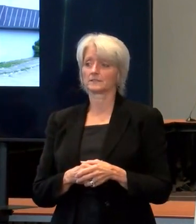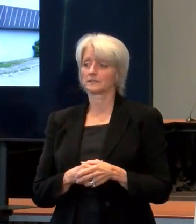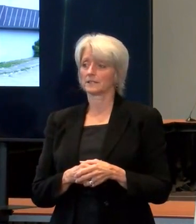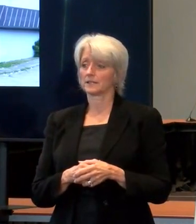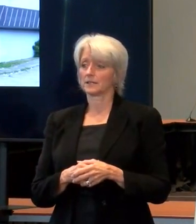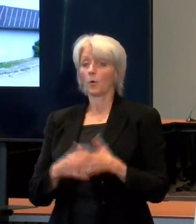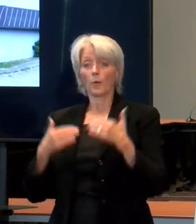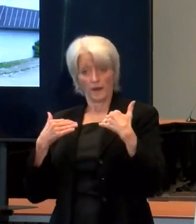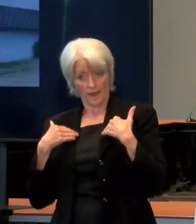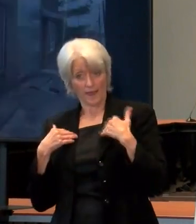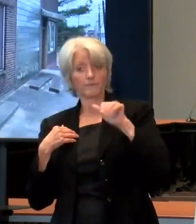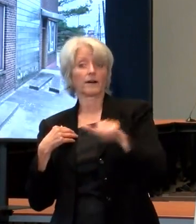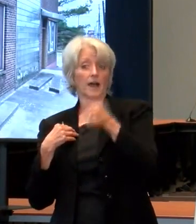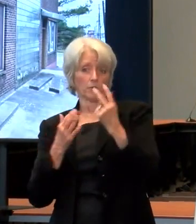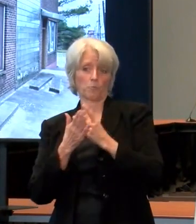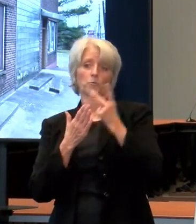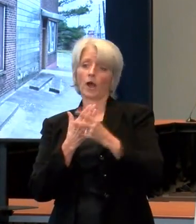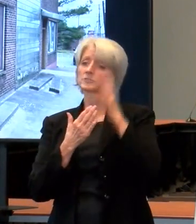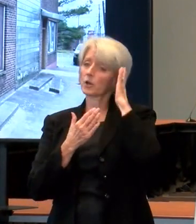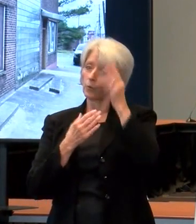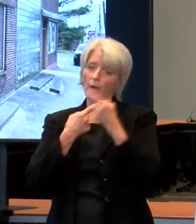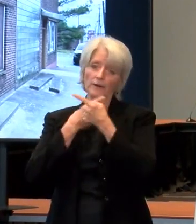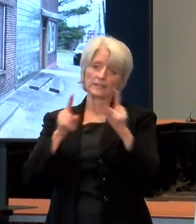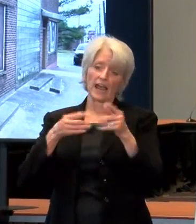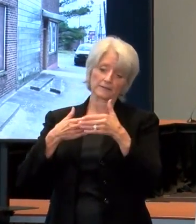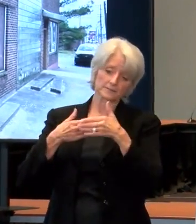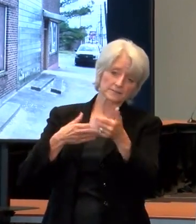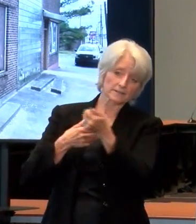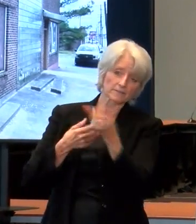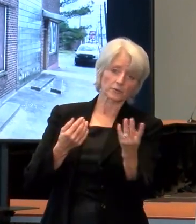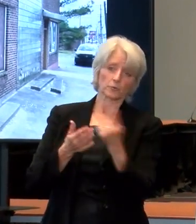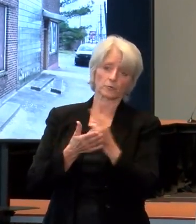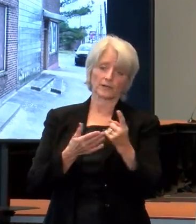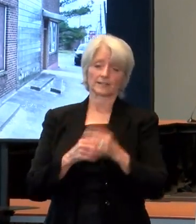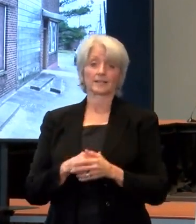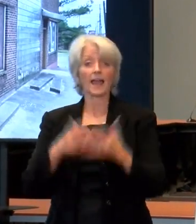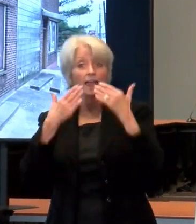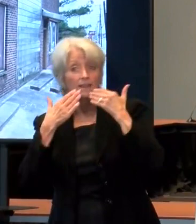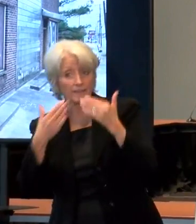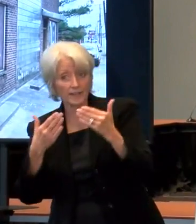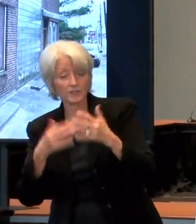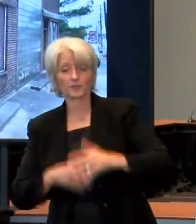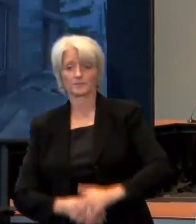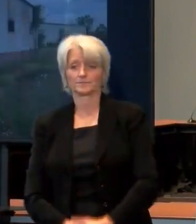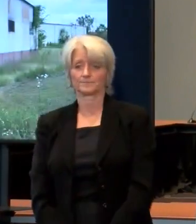projects that we'll be announcing here in the next few weeks as well. Thank you, everyone.